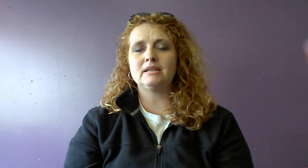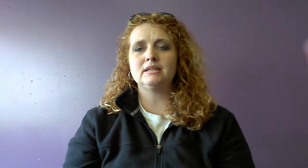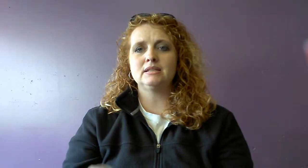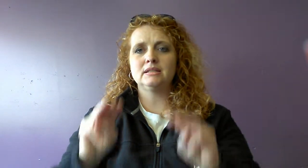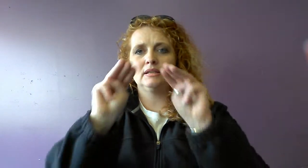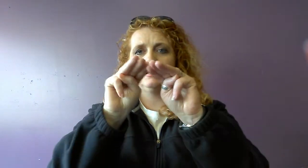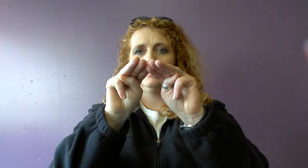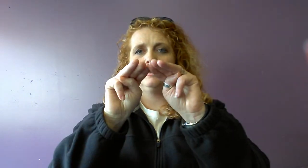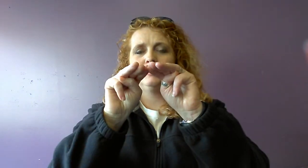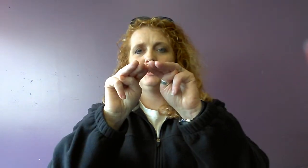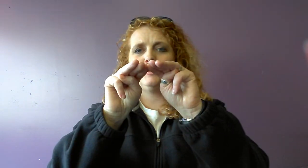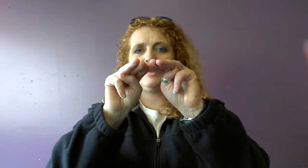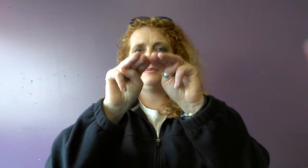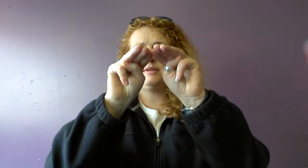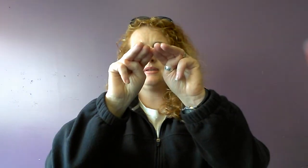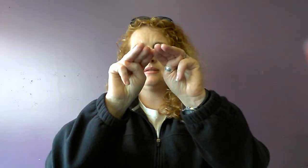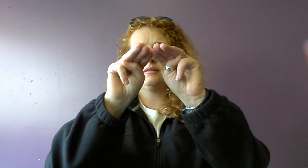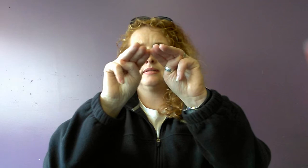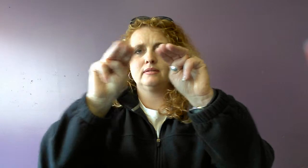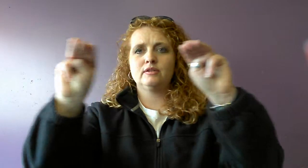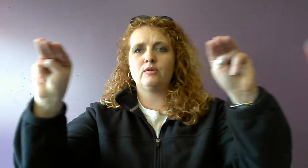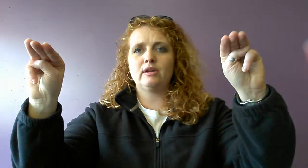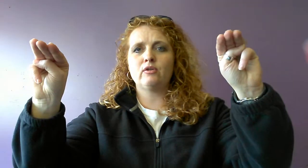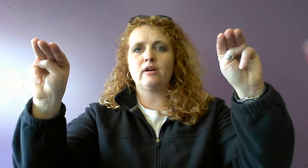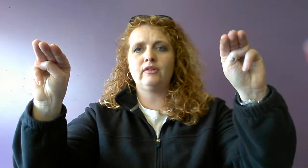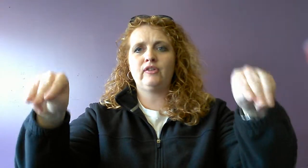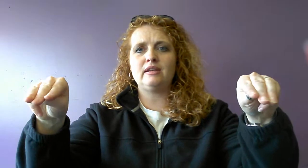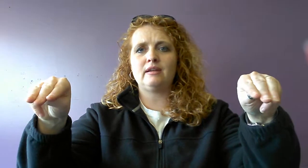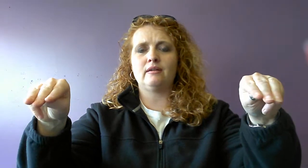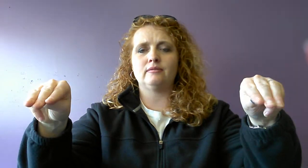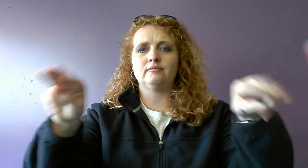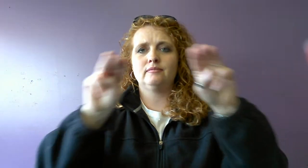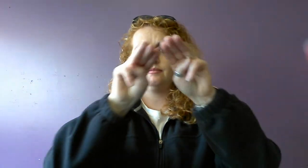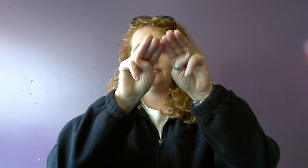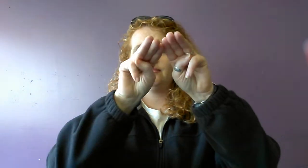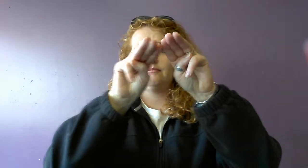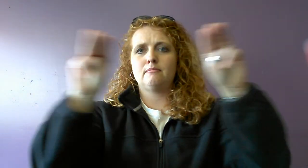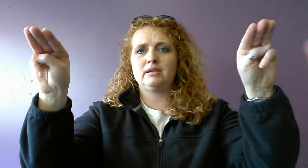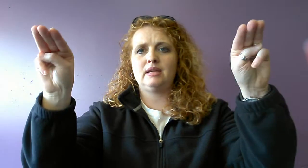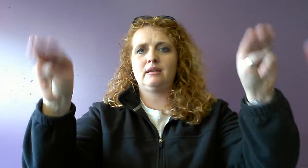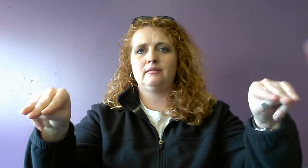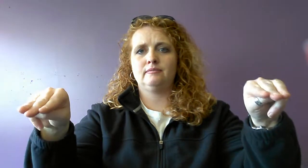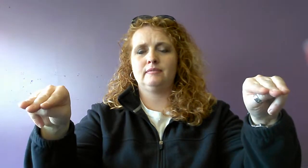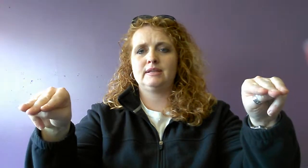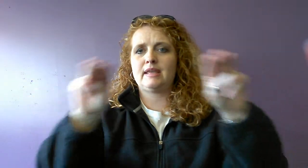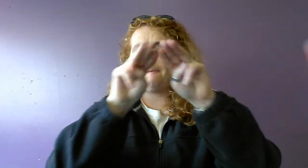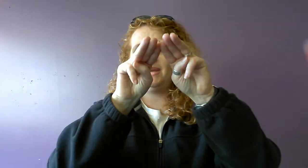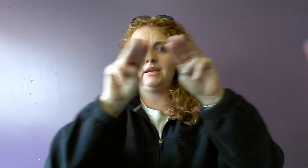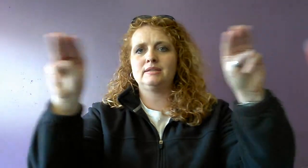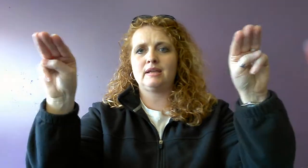Montana. Two M's going across and down. Montana, because that big